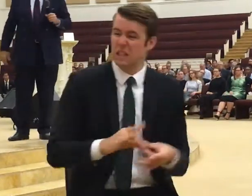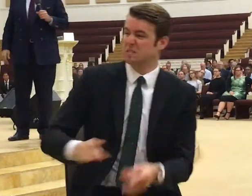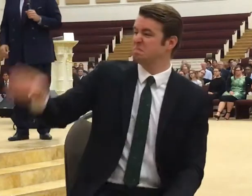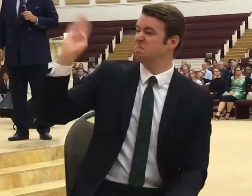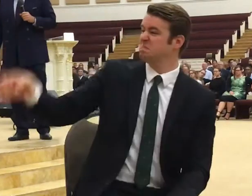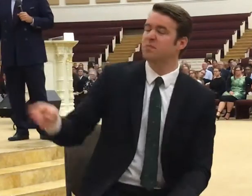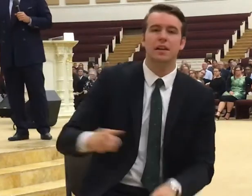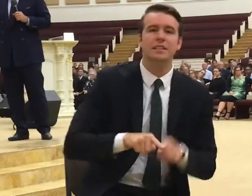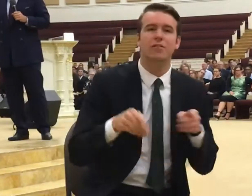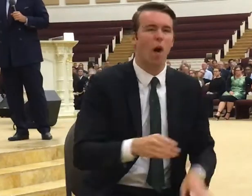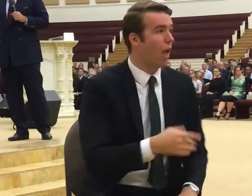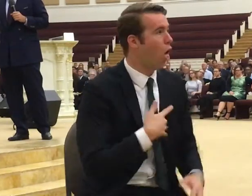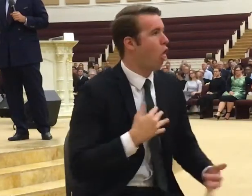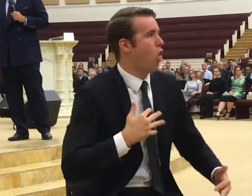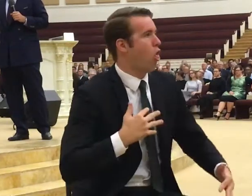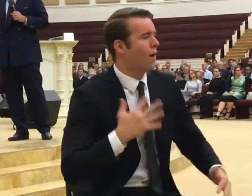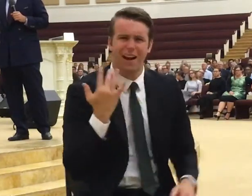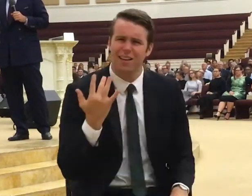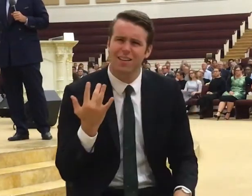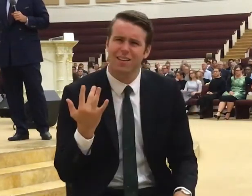different?